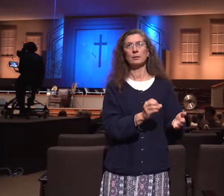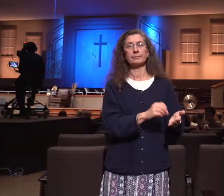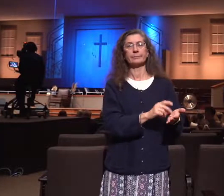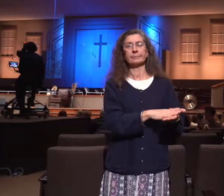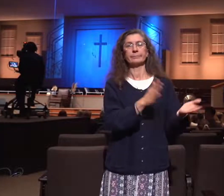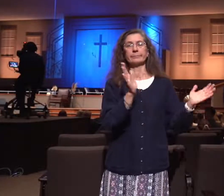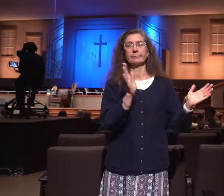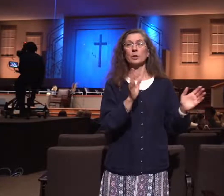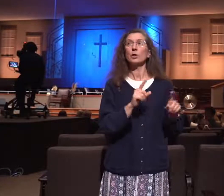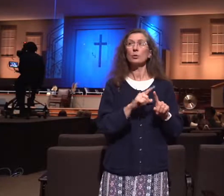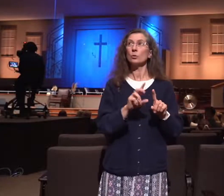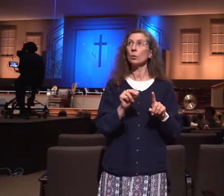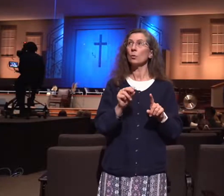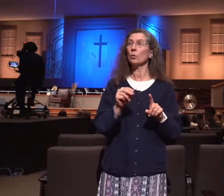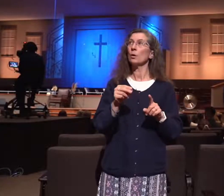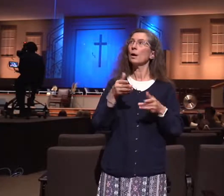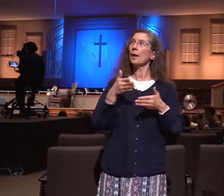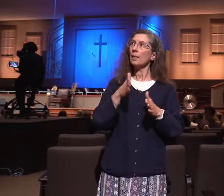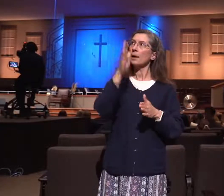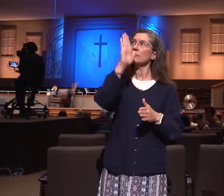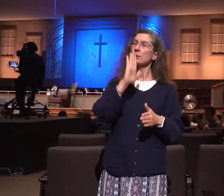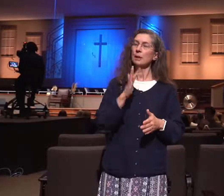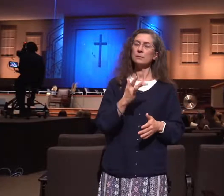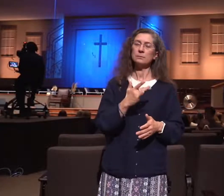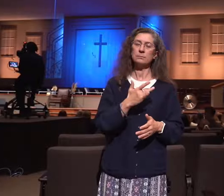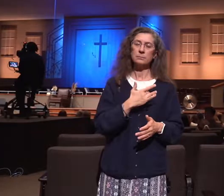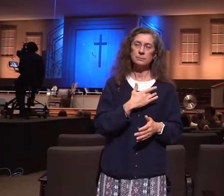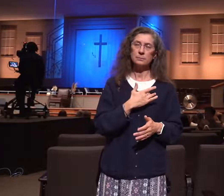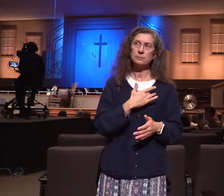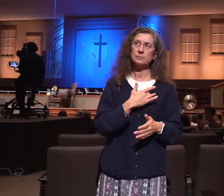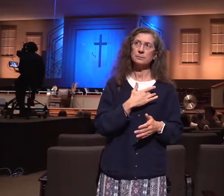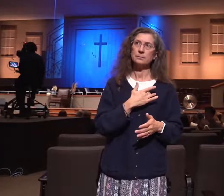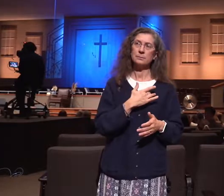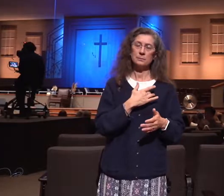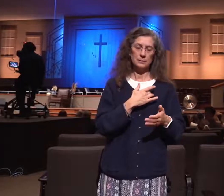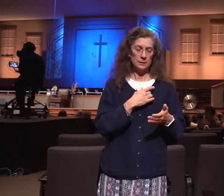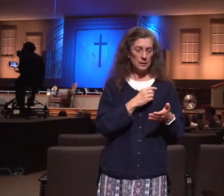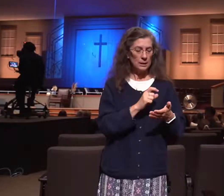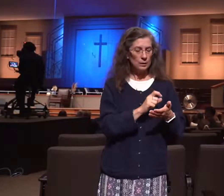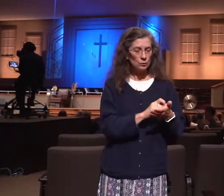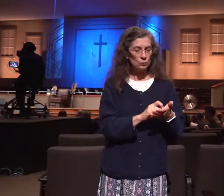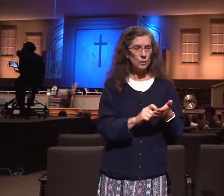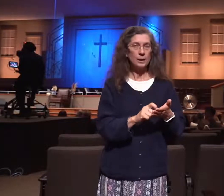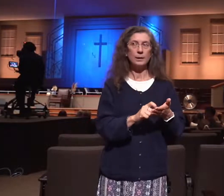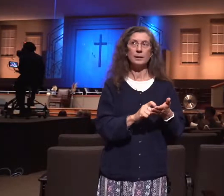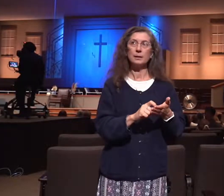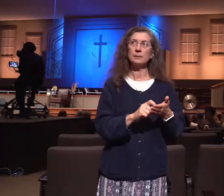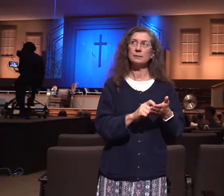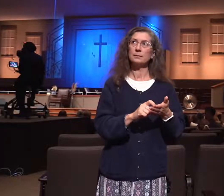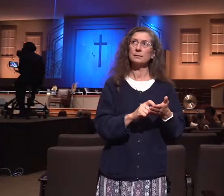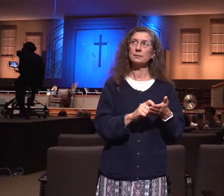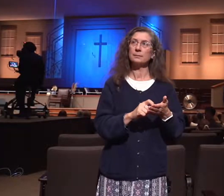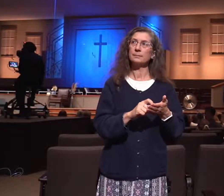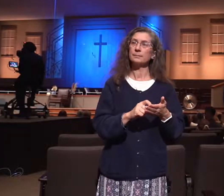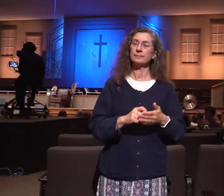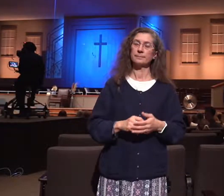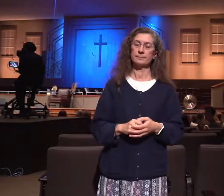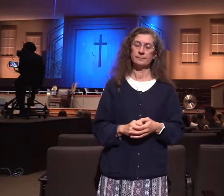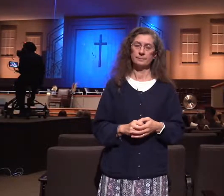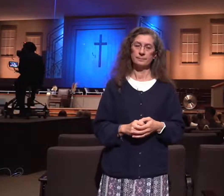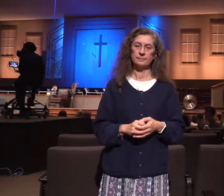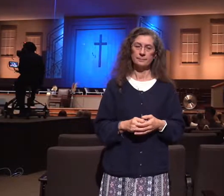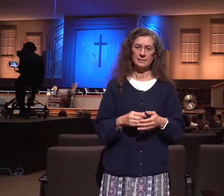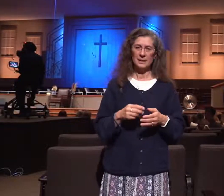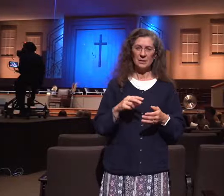no. Let God speak to your heart. Every man, according as he purposeth in his heart. What does that